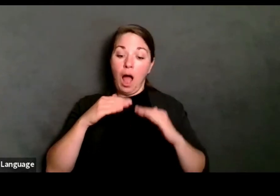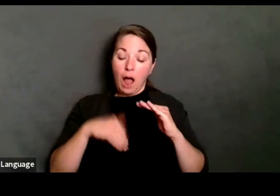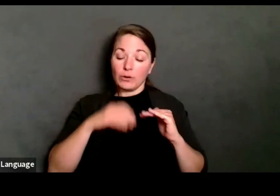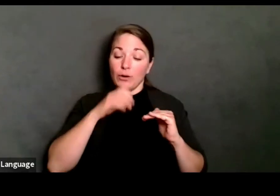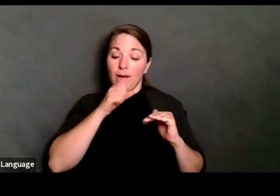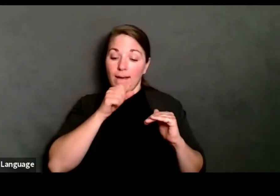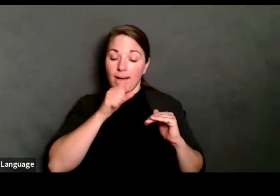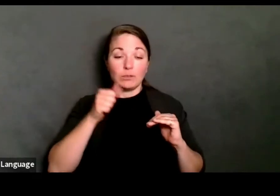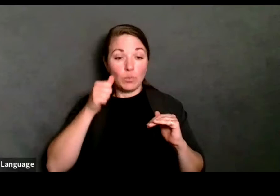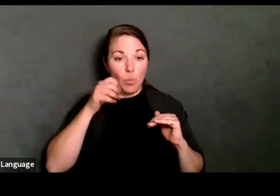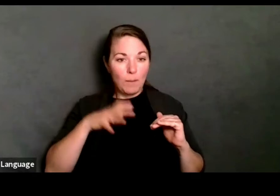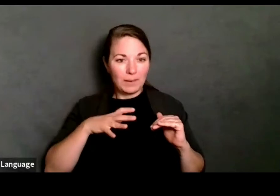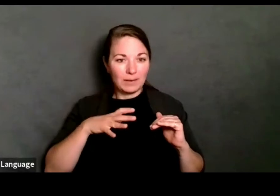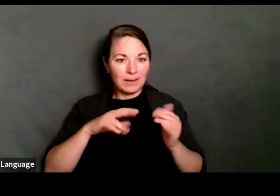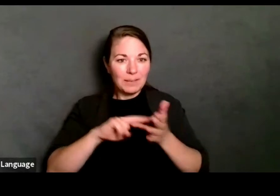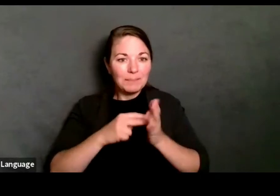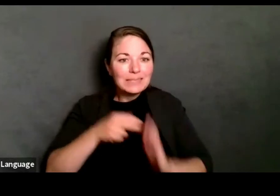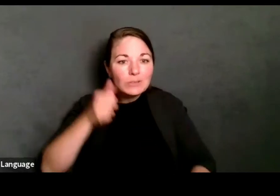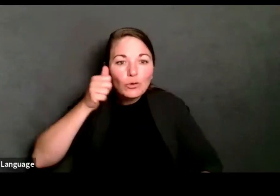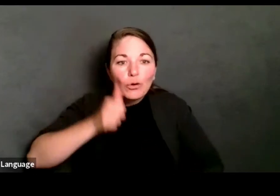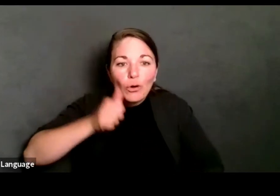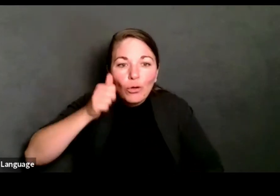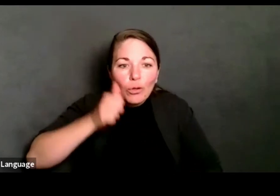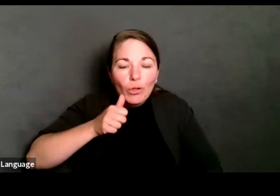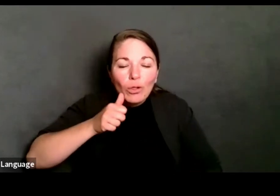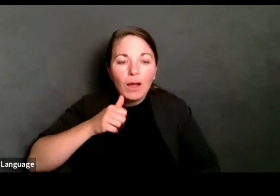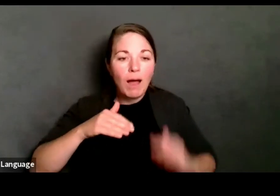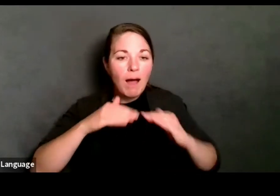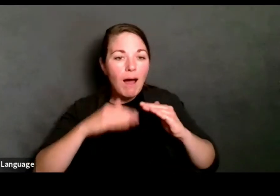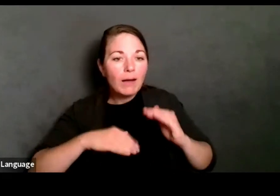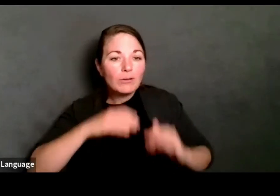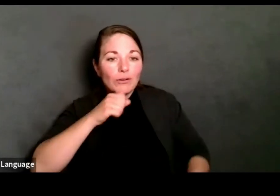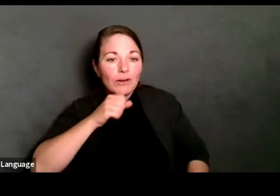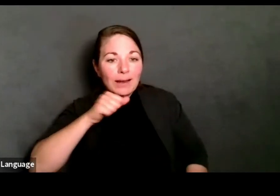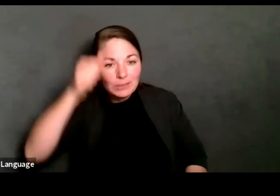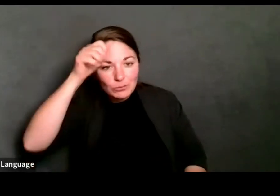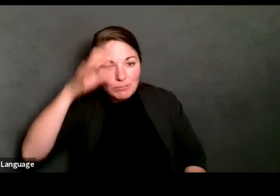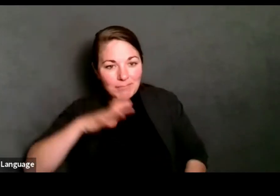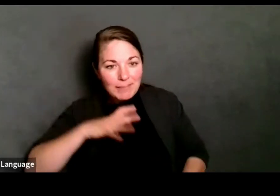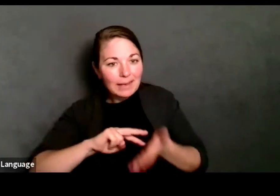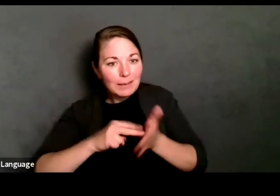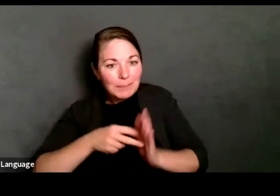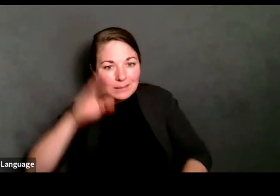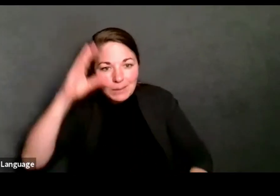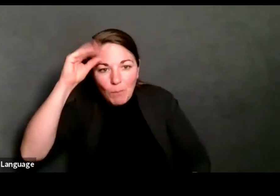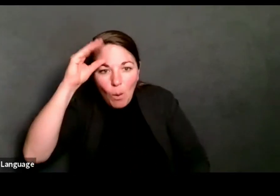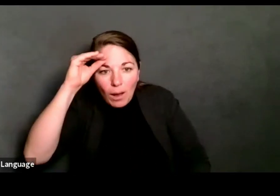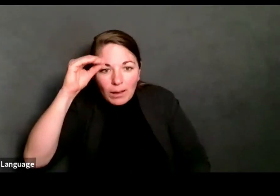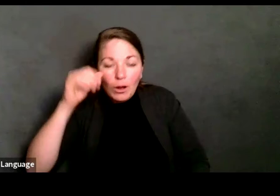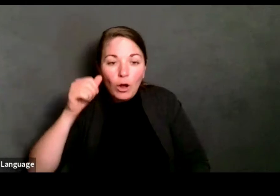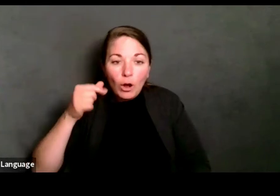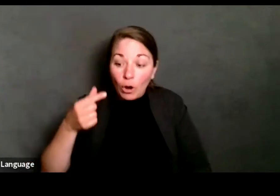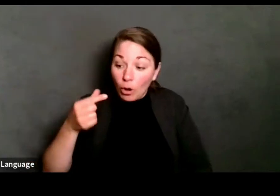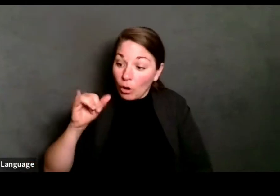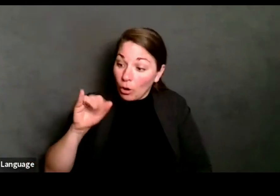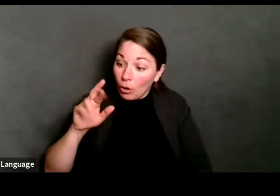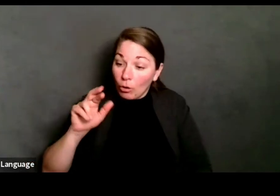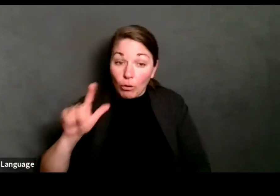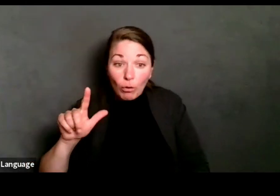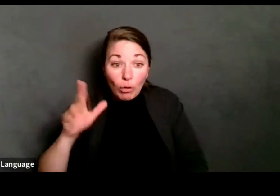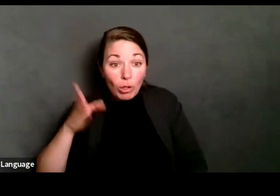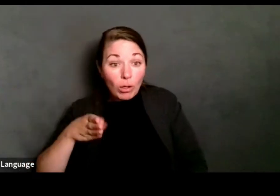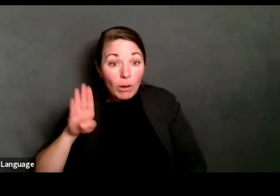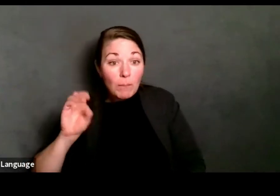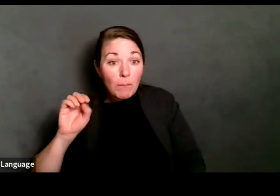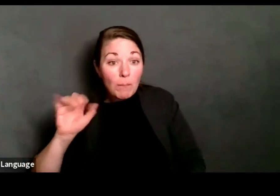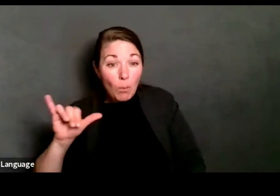girl, and an underage man is a boy. Let's not hide the unequal power dynamics that exist